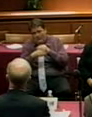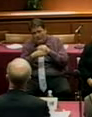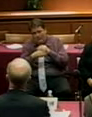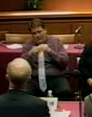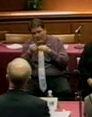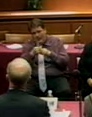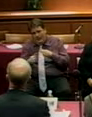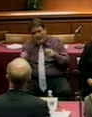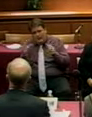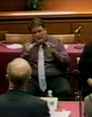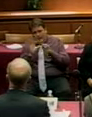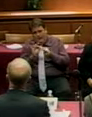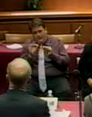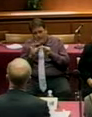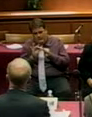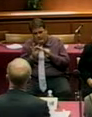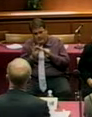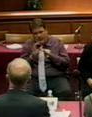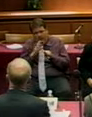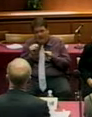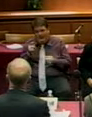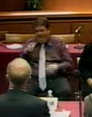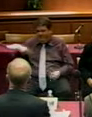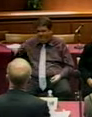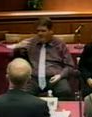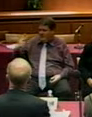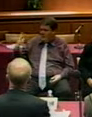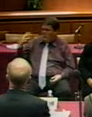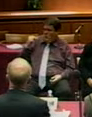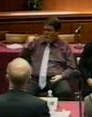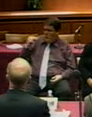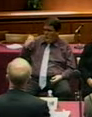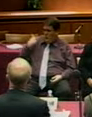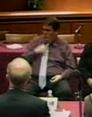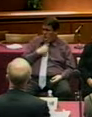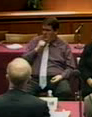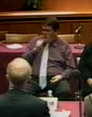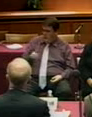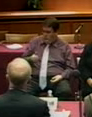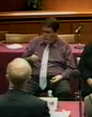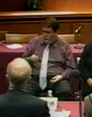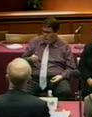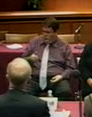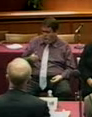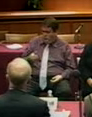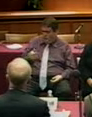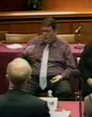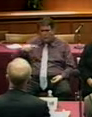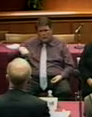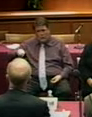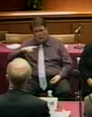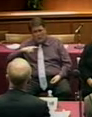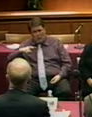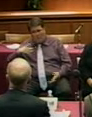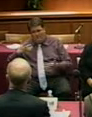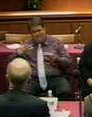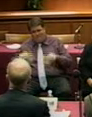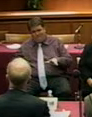comments. And they said, no, we don't. You all have mentioned and said that. No, we don't have